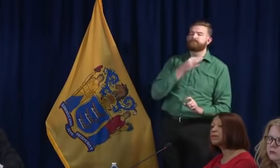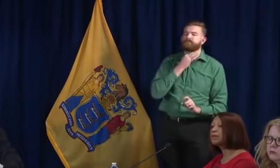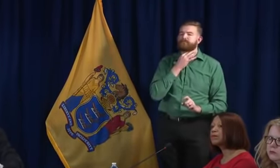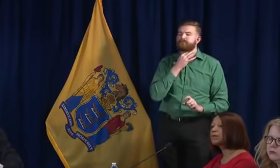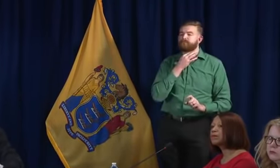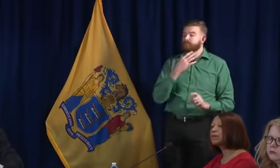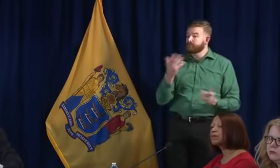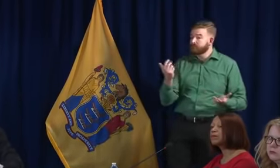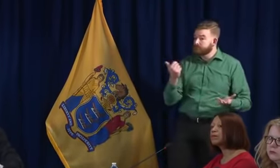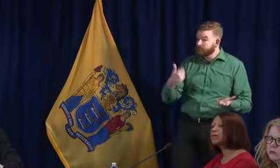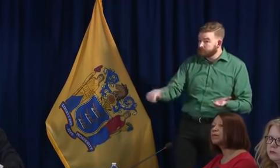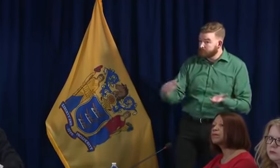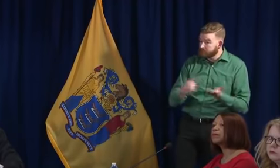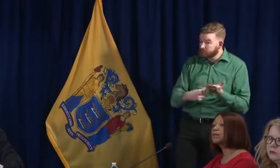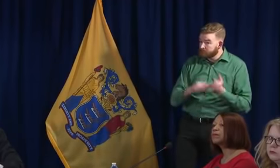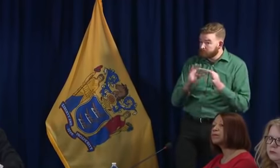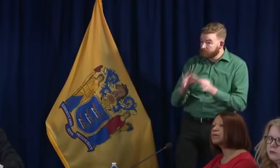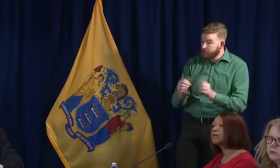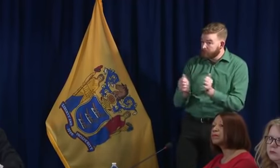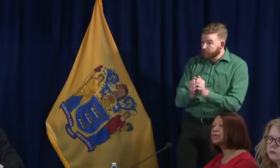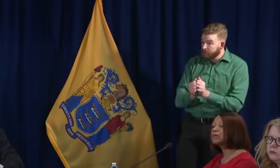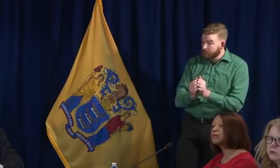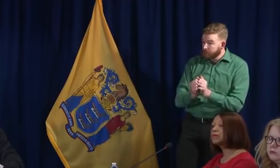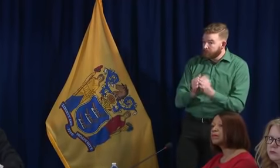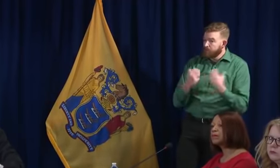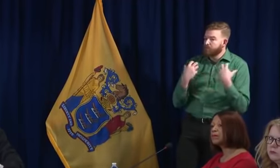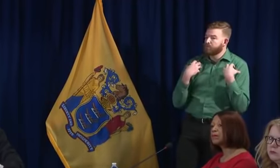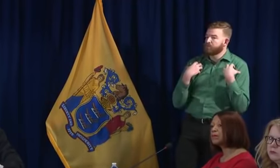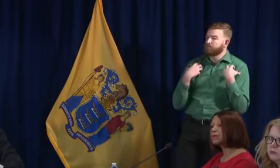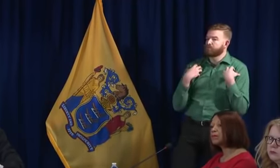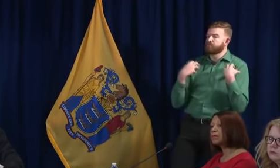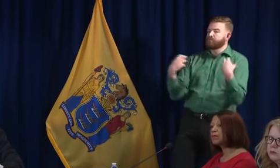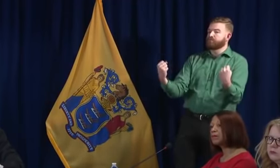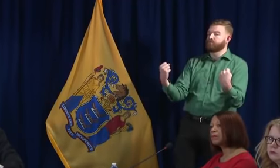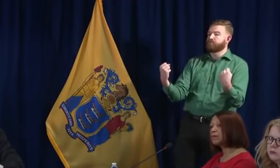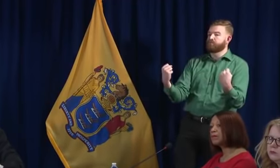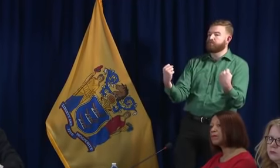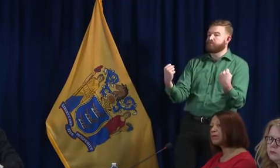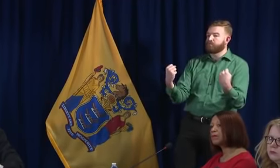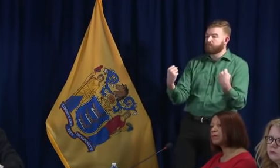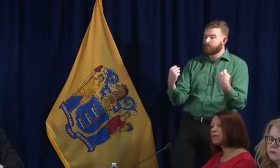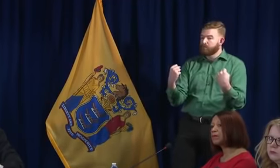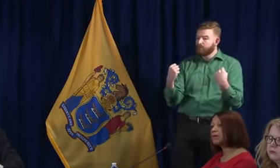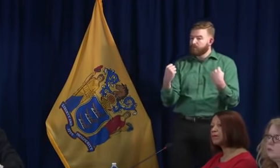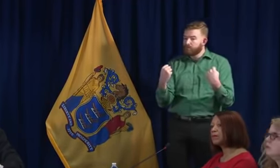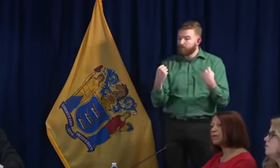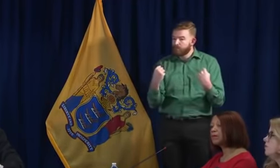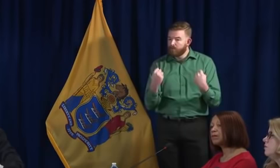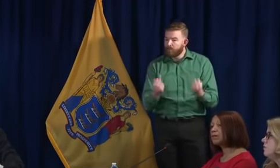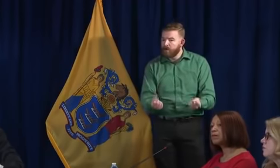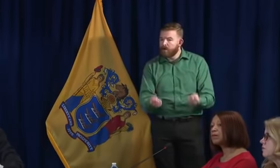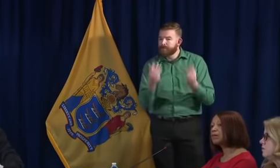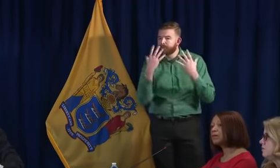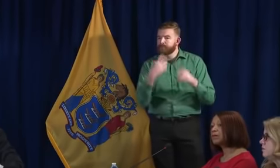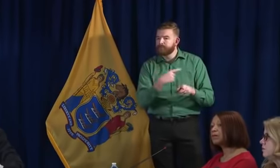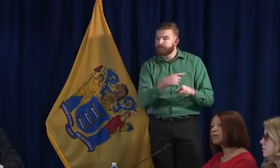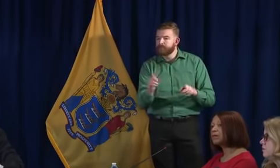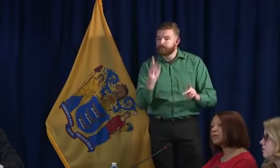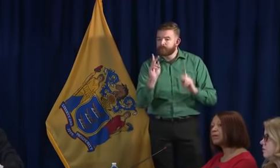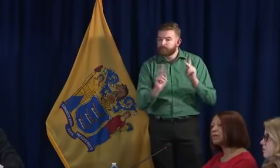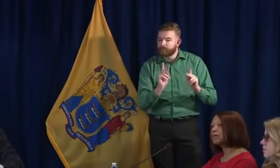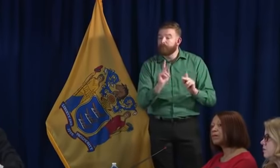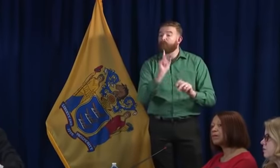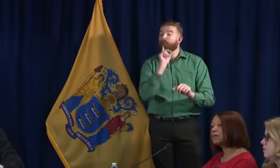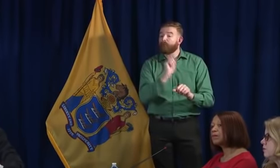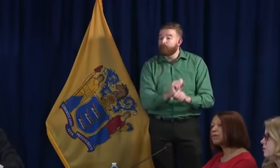recovery? Exactly what does it mean if we say a certain percentage of people are recovered? At what point? How long does that take? Once